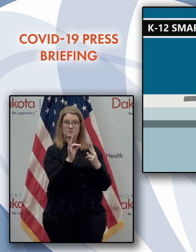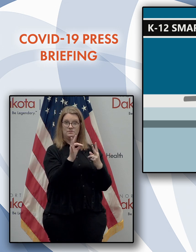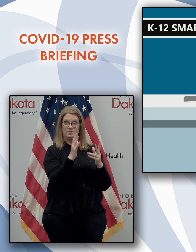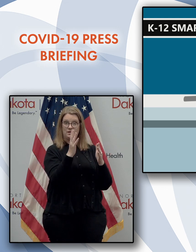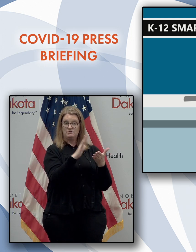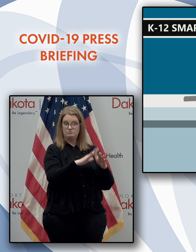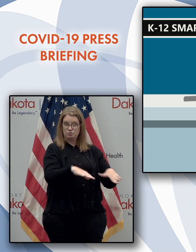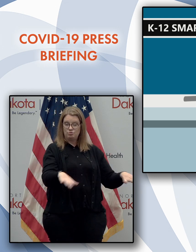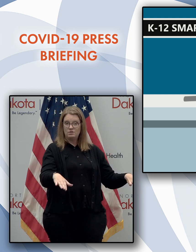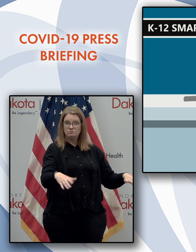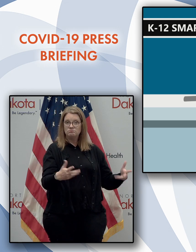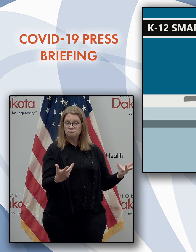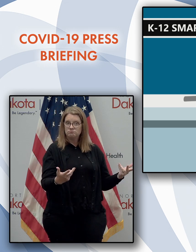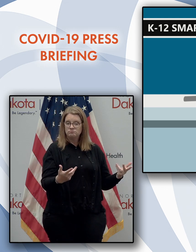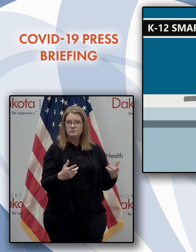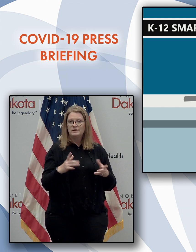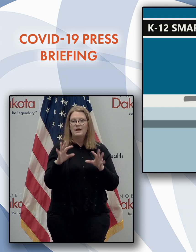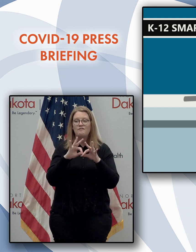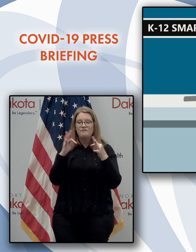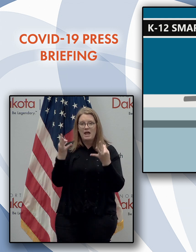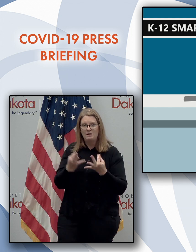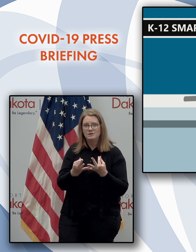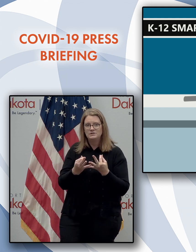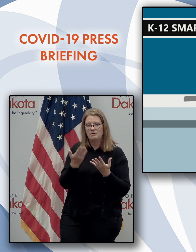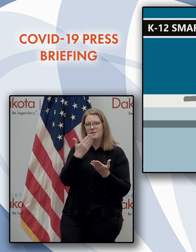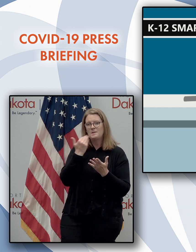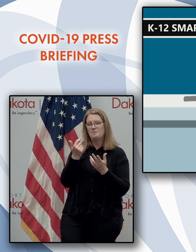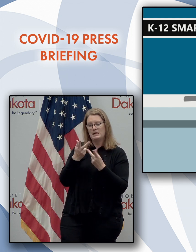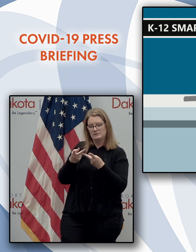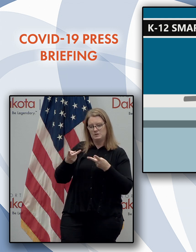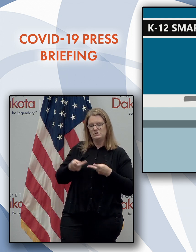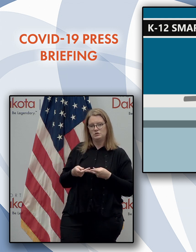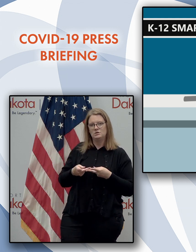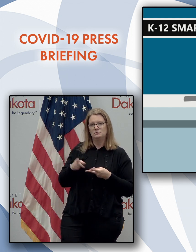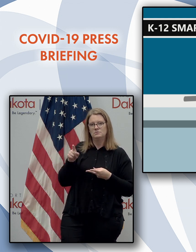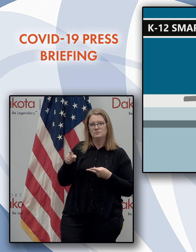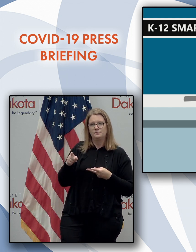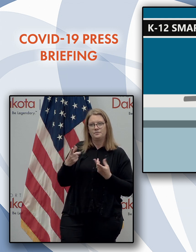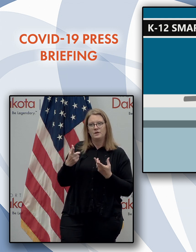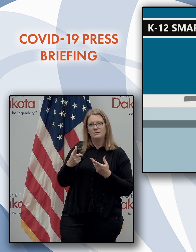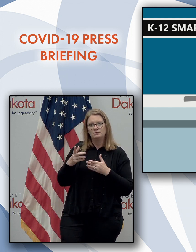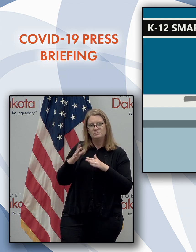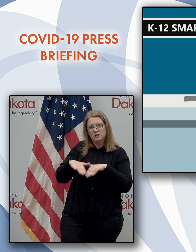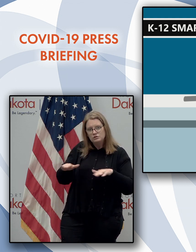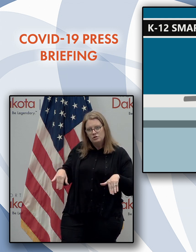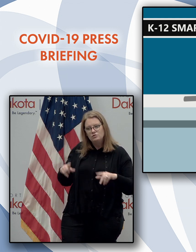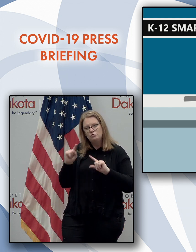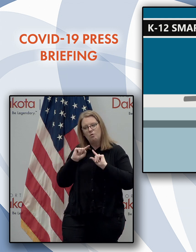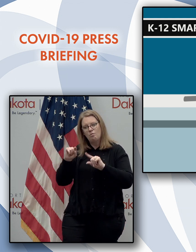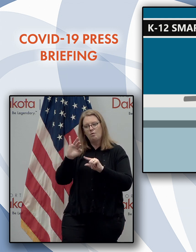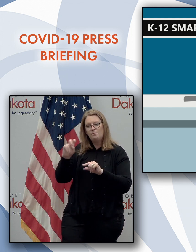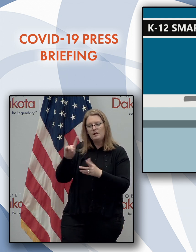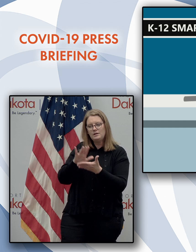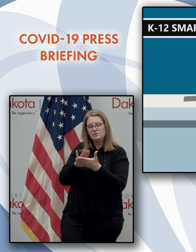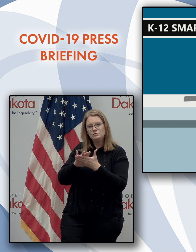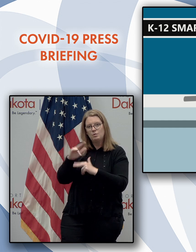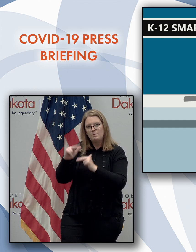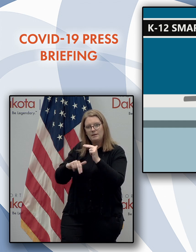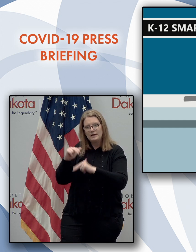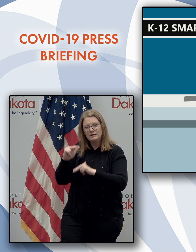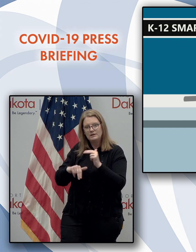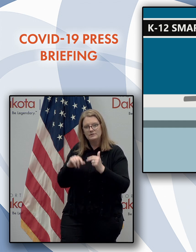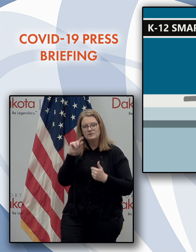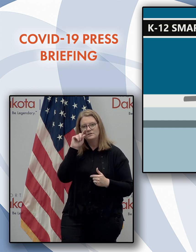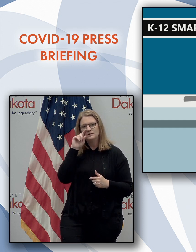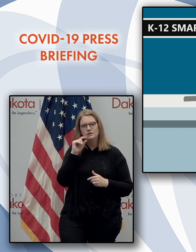children. Families are in the best position to know if their children should return to school buildings. It